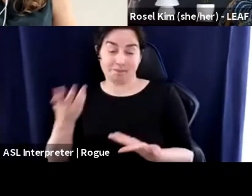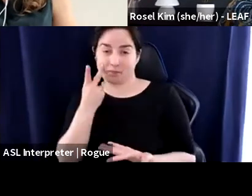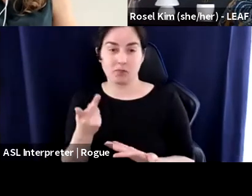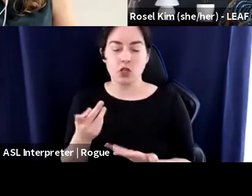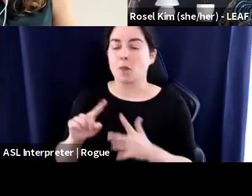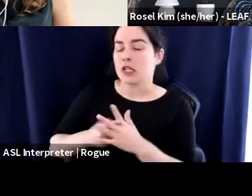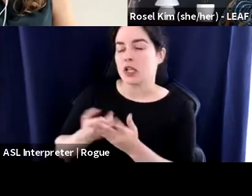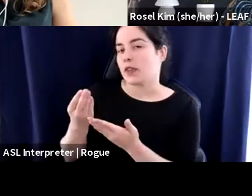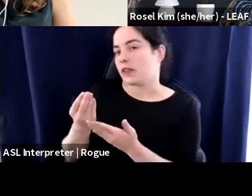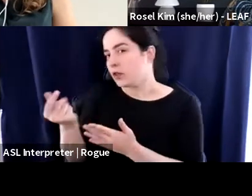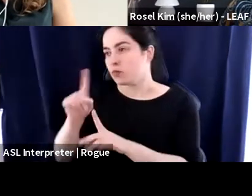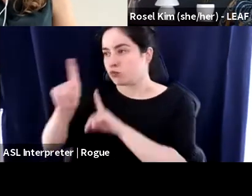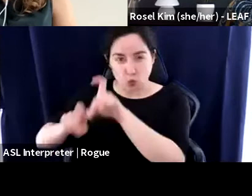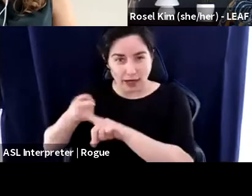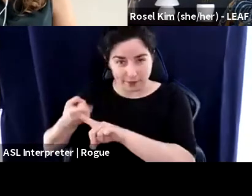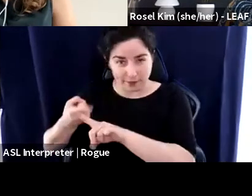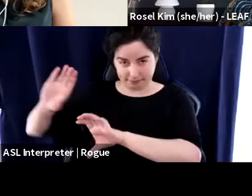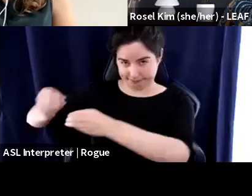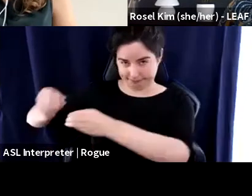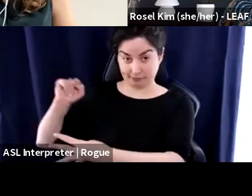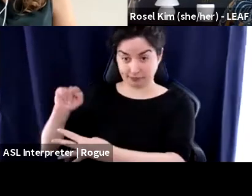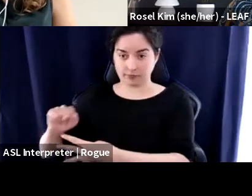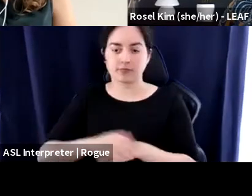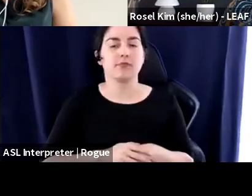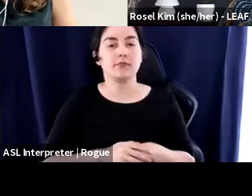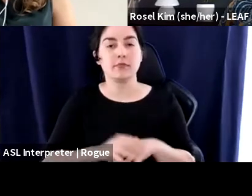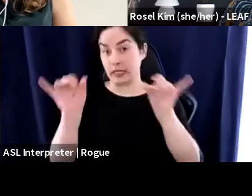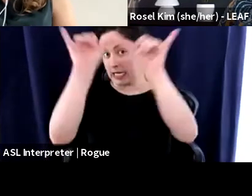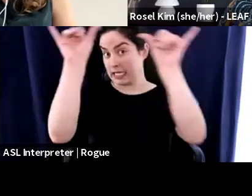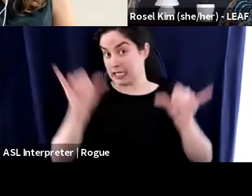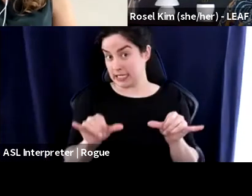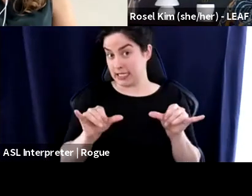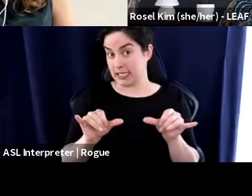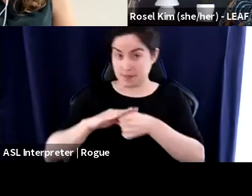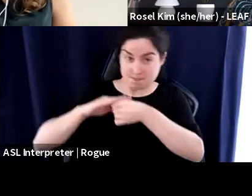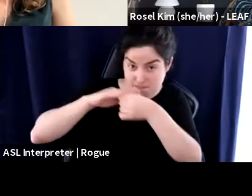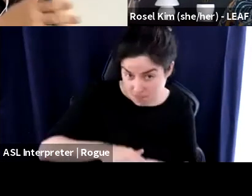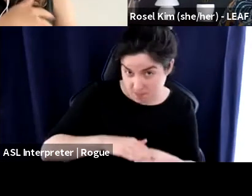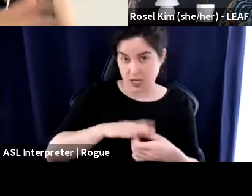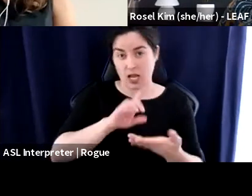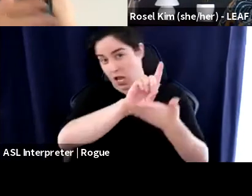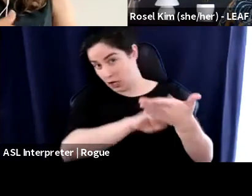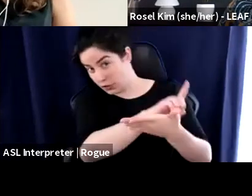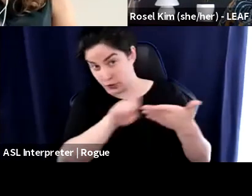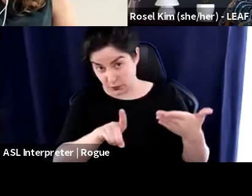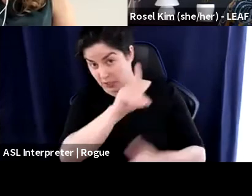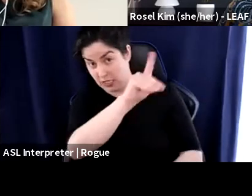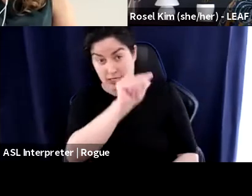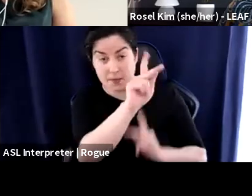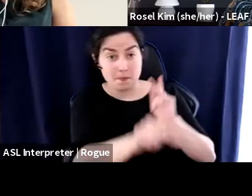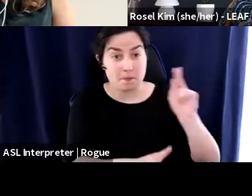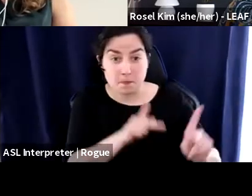first one. It says, institutional ableism is permeated by significant and inaccurate stereotypes regarding women